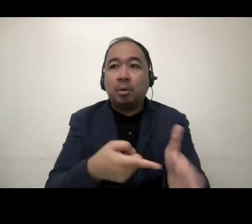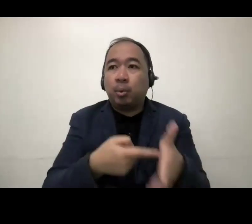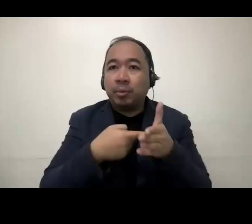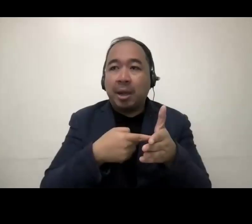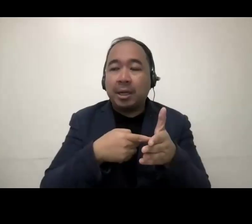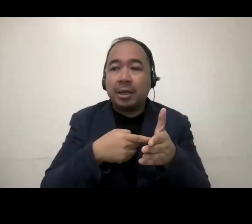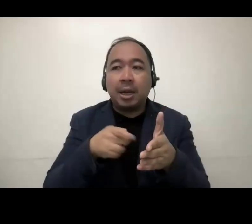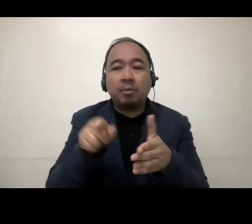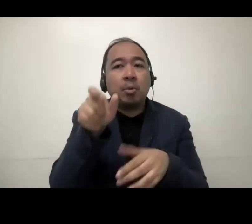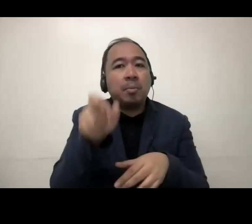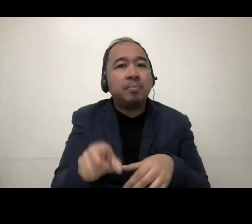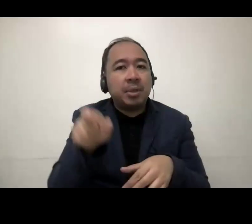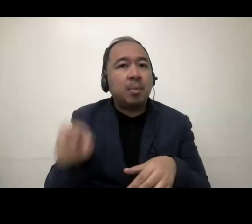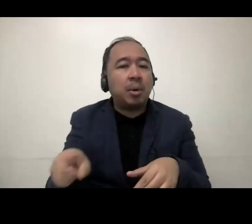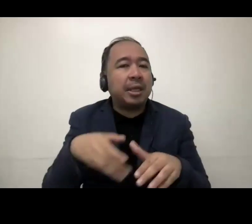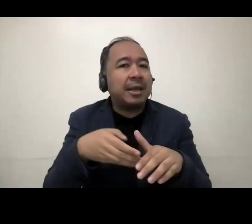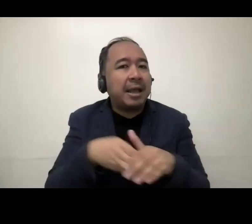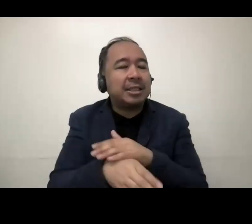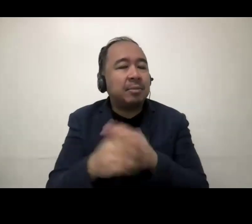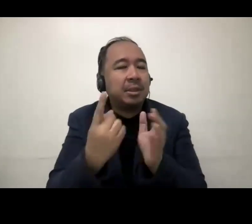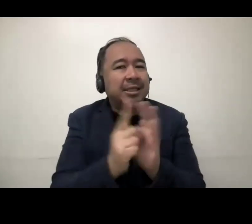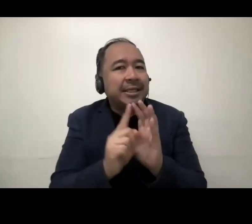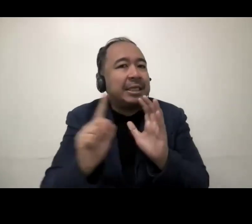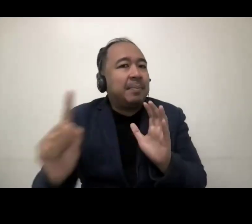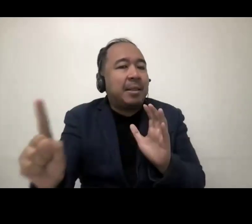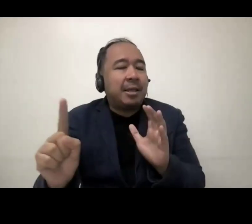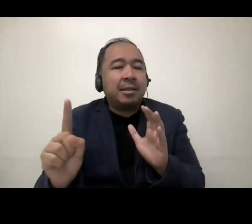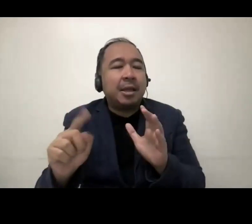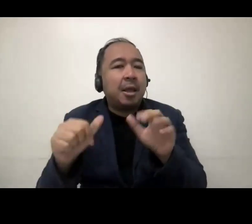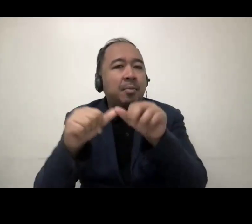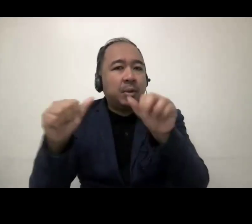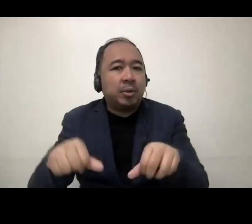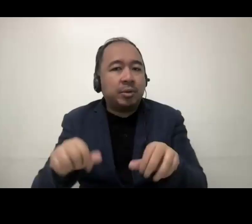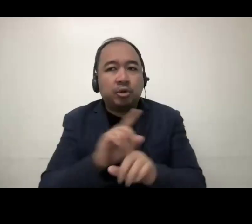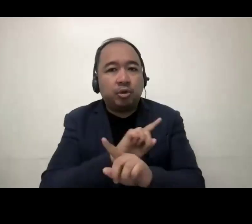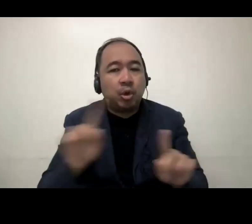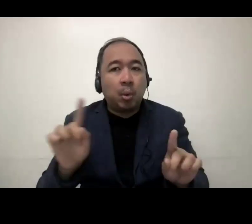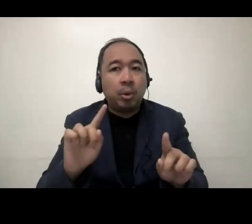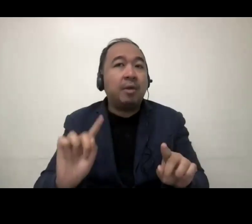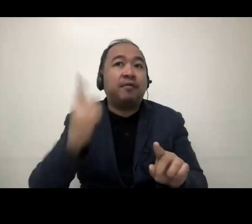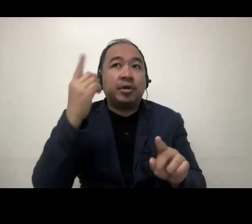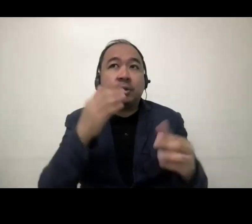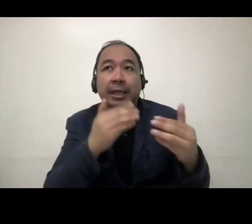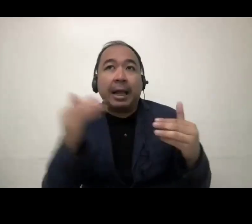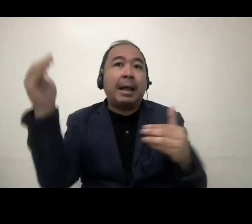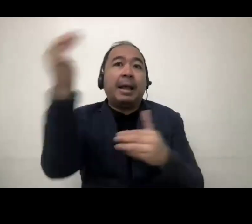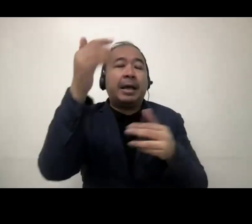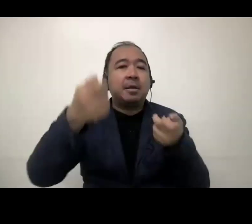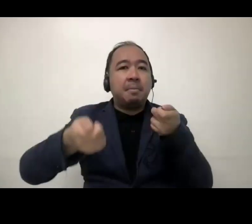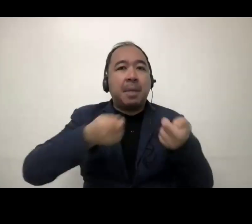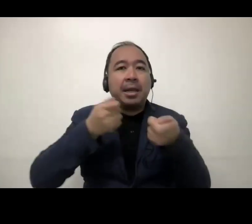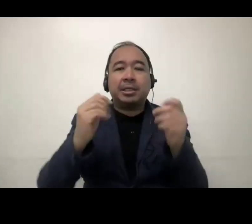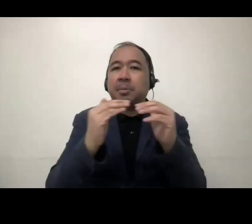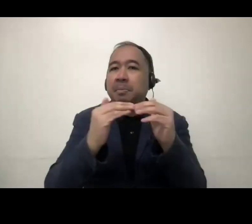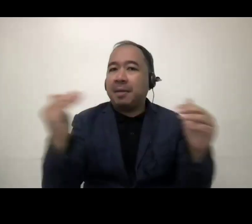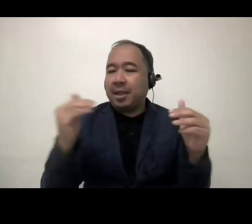to access the independent accountability mechanism. They should not be forced to go first to a management level mechanism. In my view,